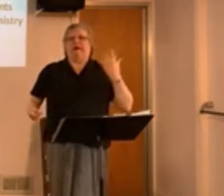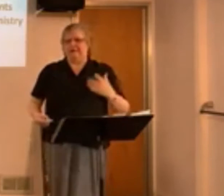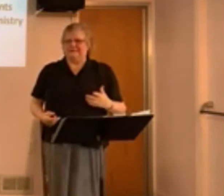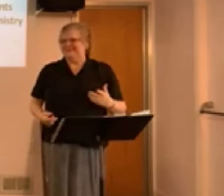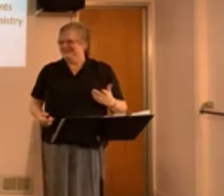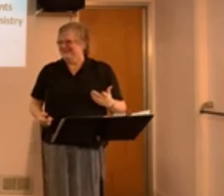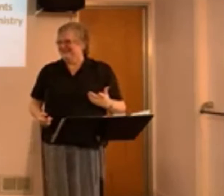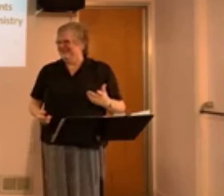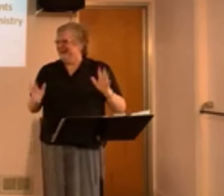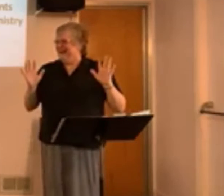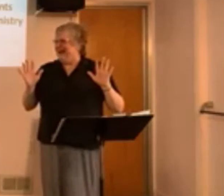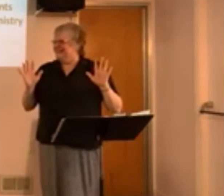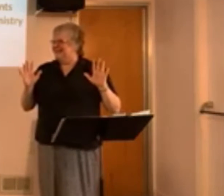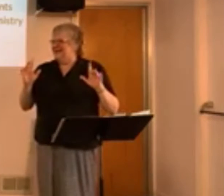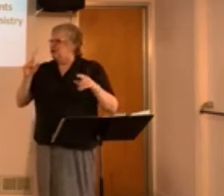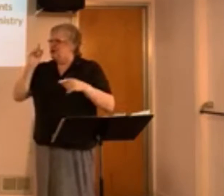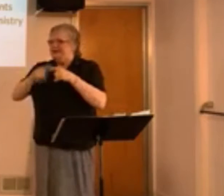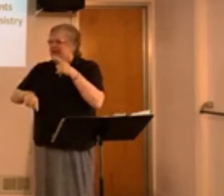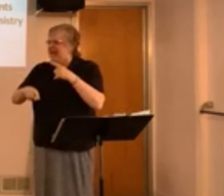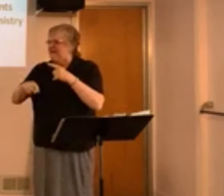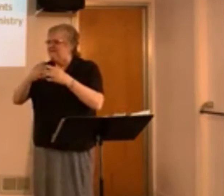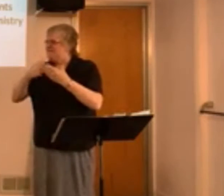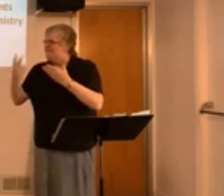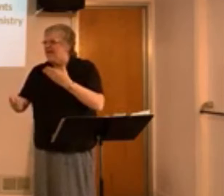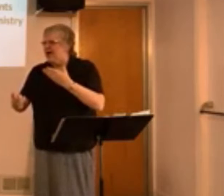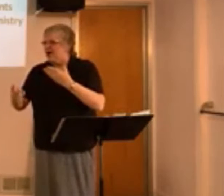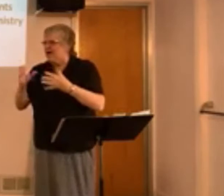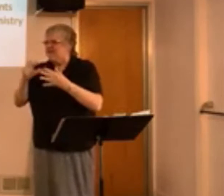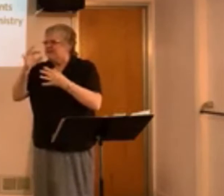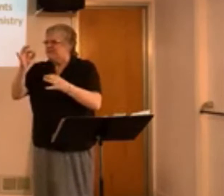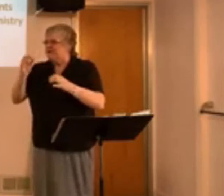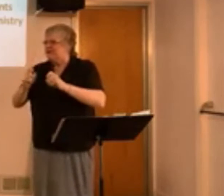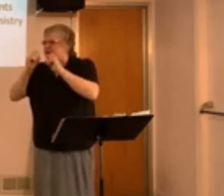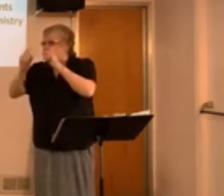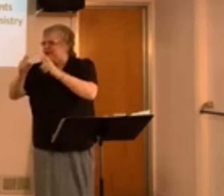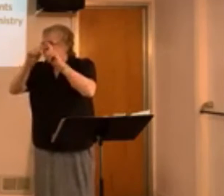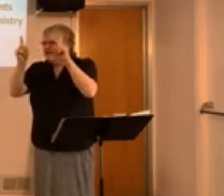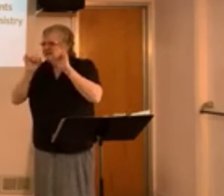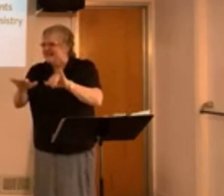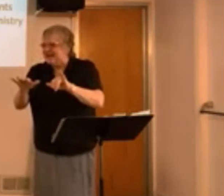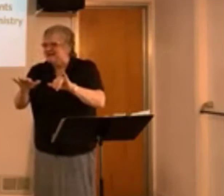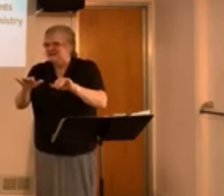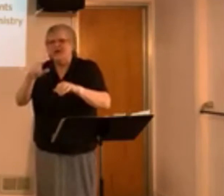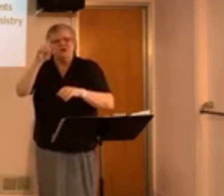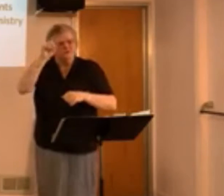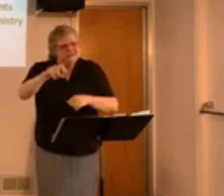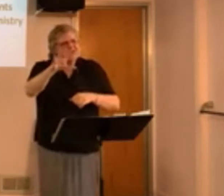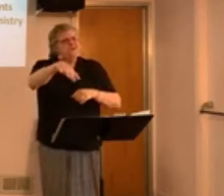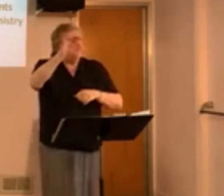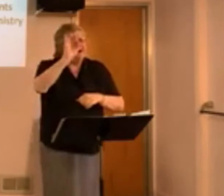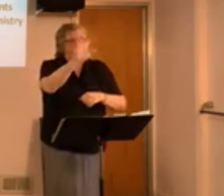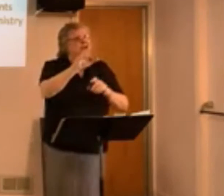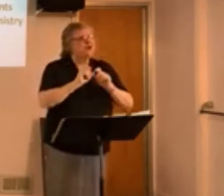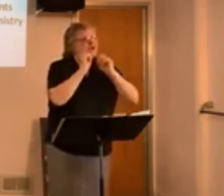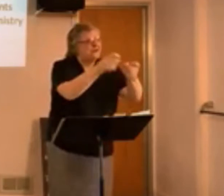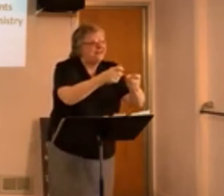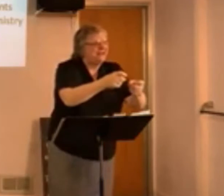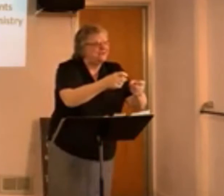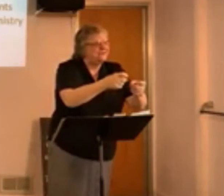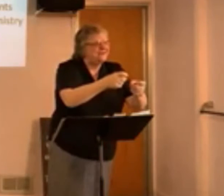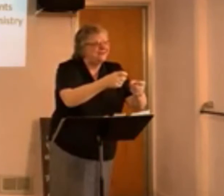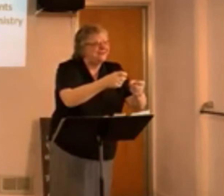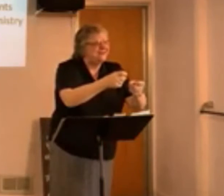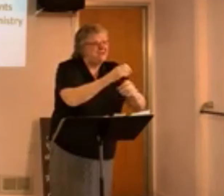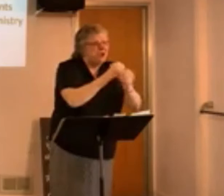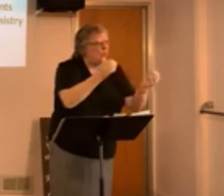And I pushed back and said, you can't flunk the spiritual gift test. We just need to help you find out what it is. All